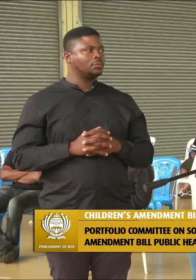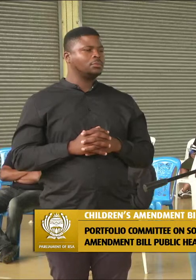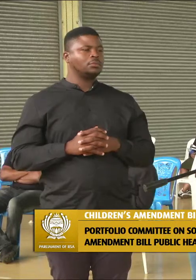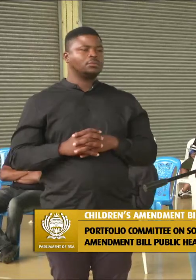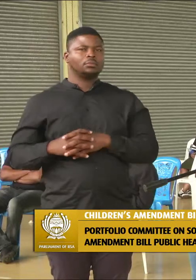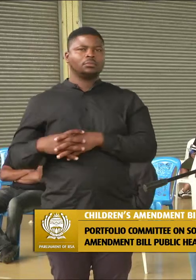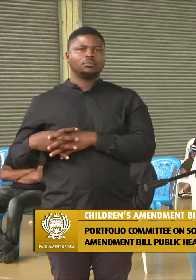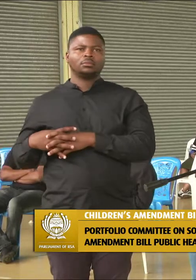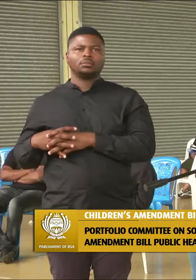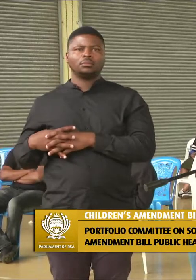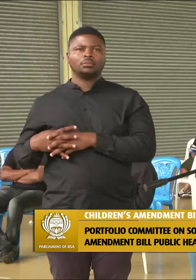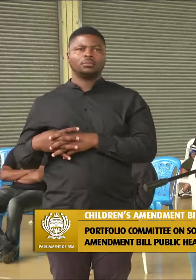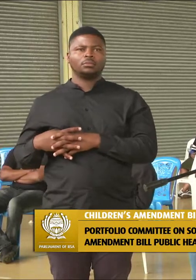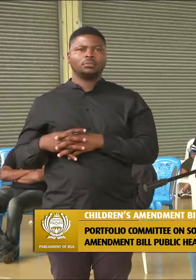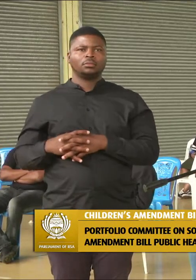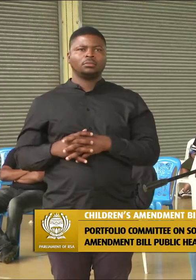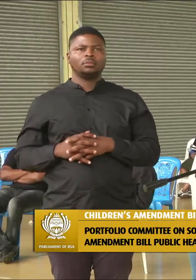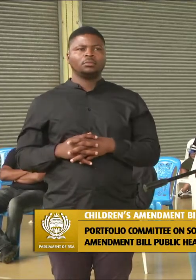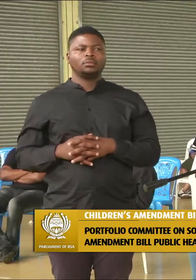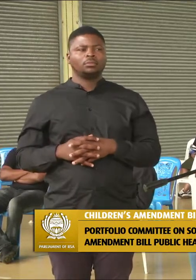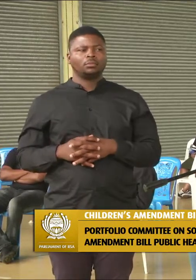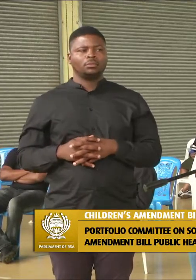elisalile.